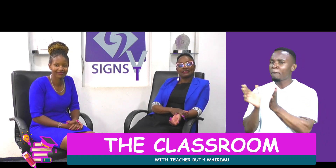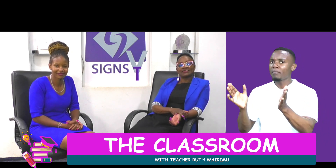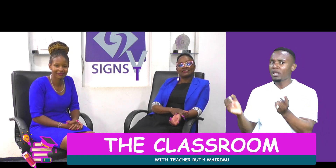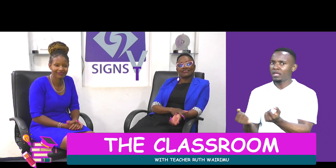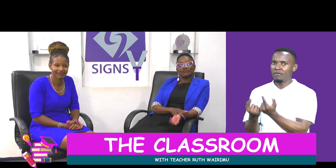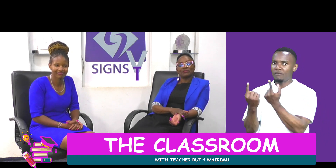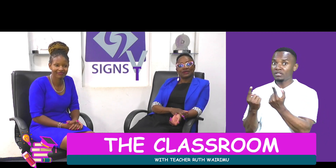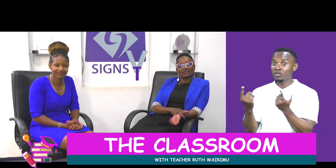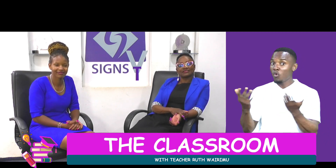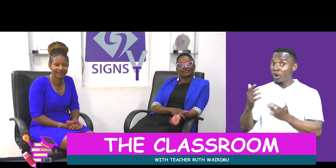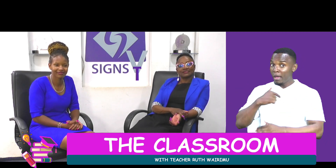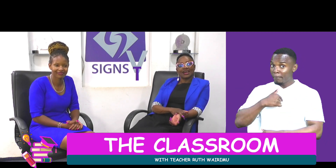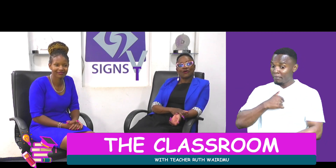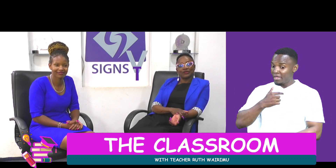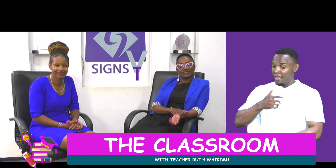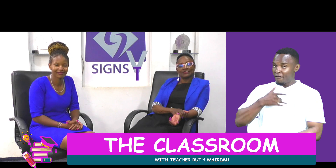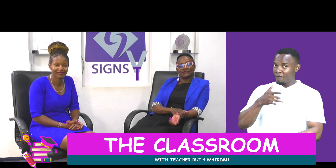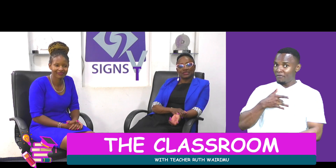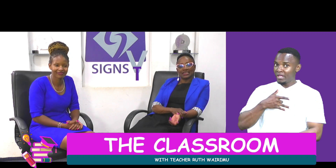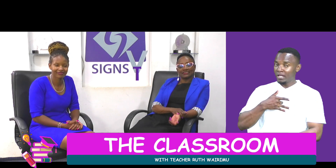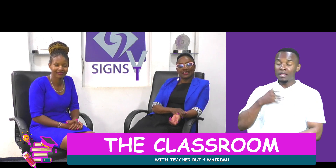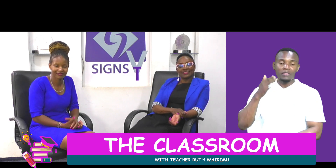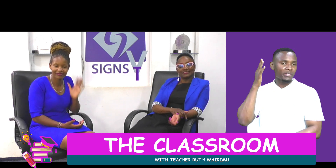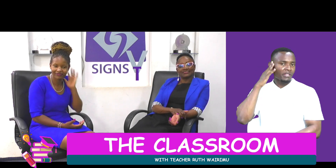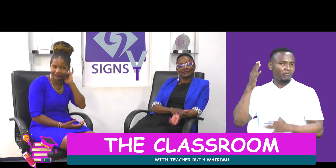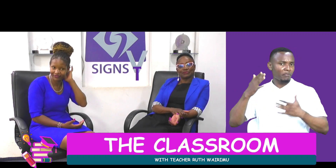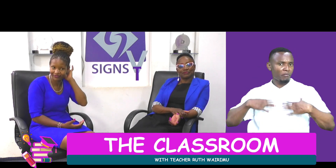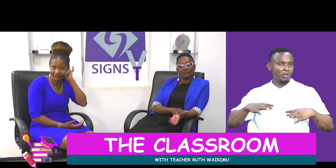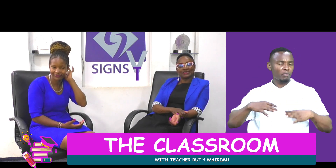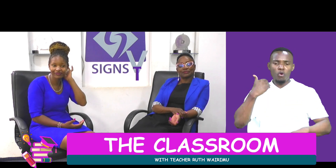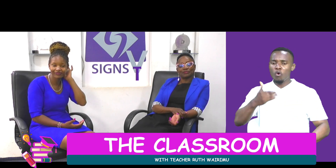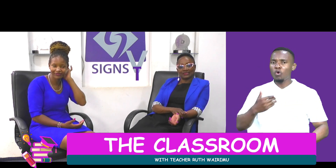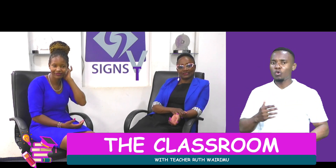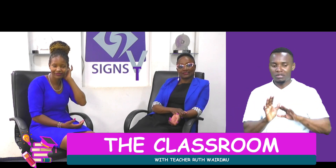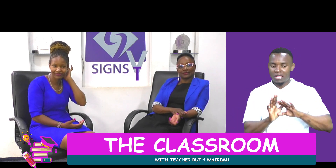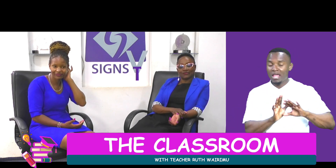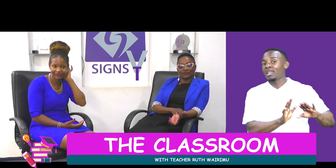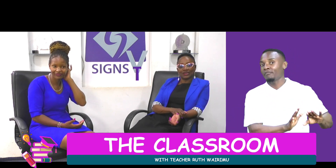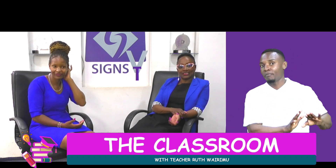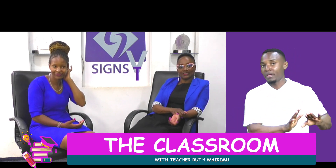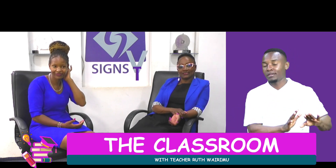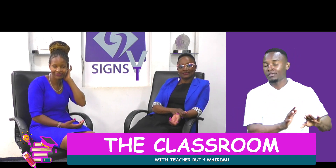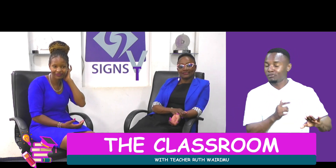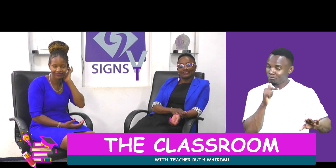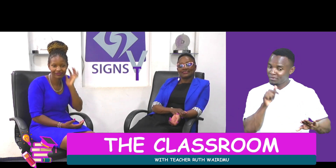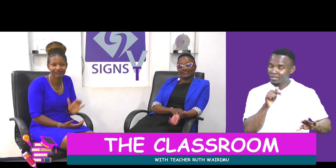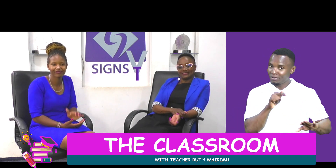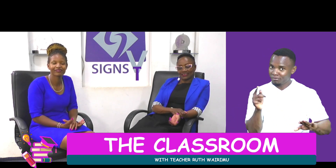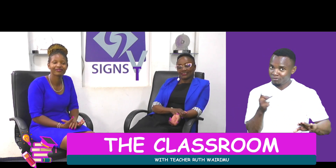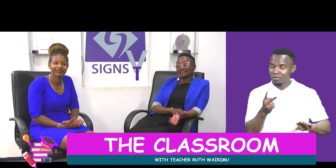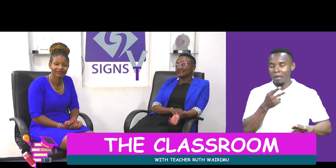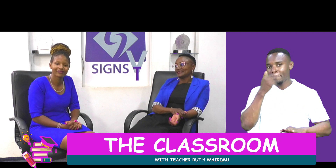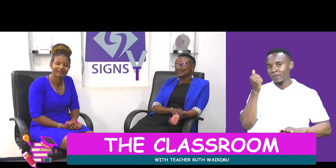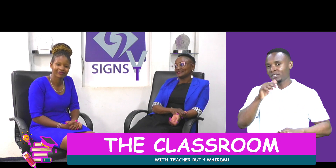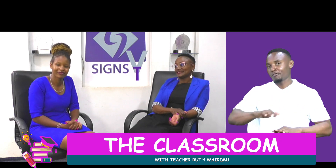feel that the deaf members are always left behind. That is my best place of working.